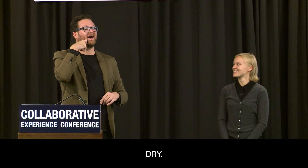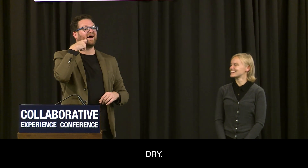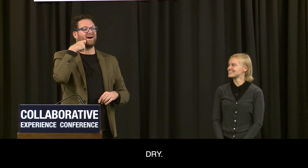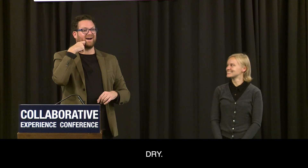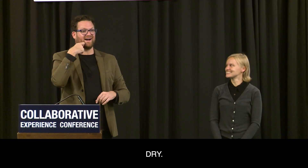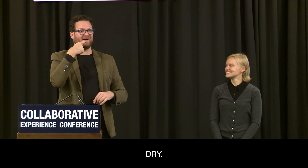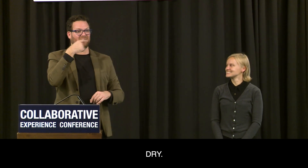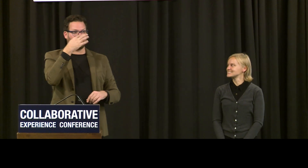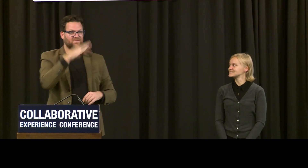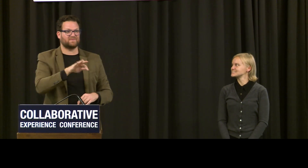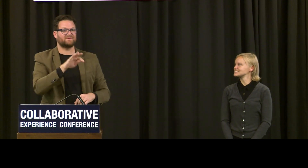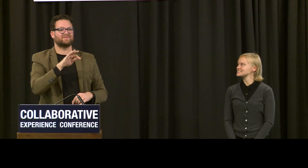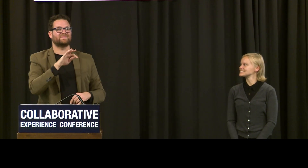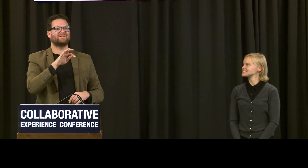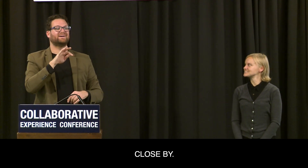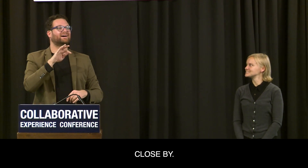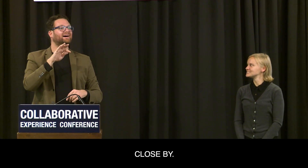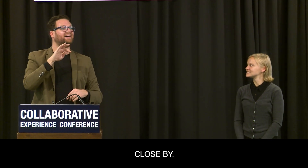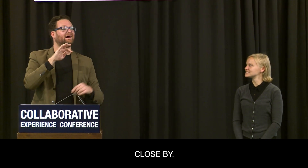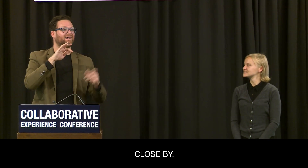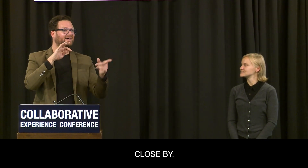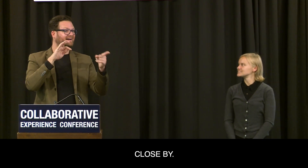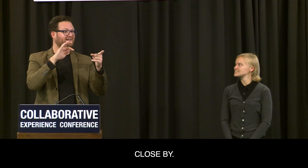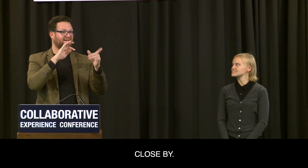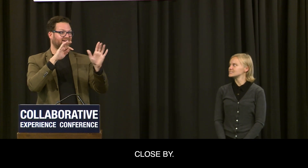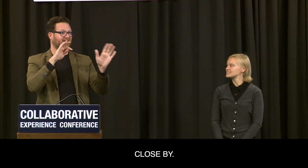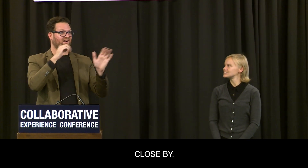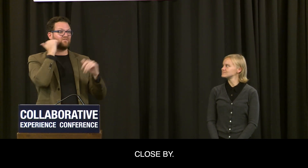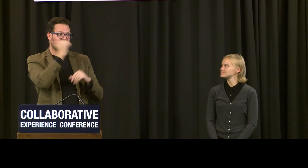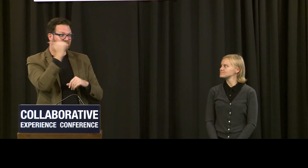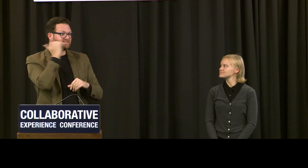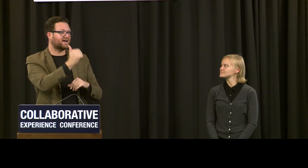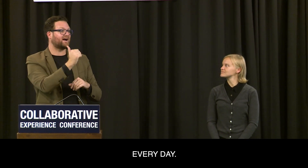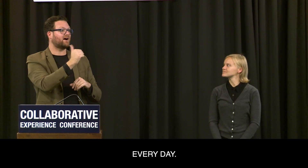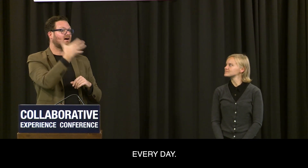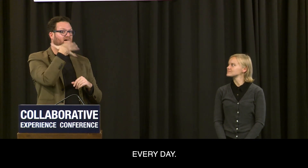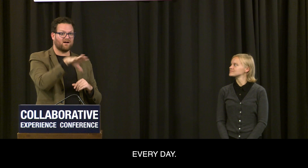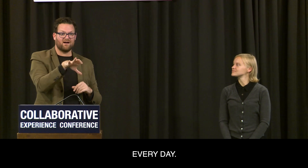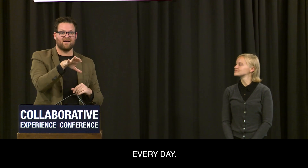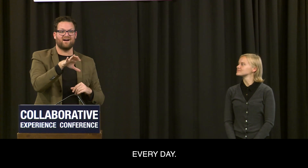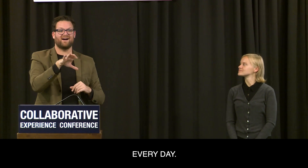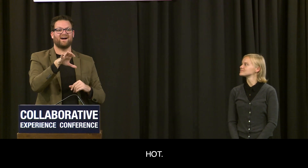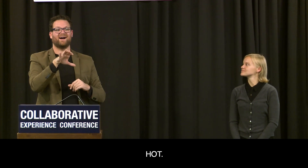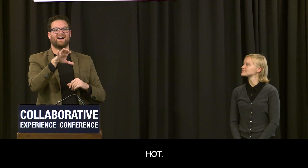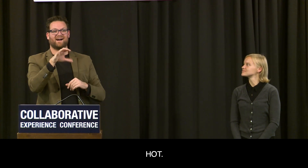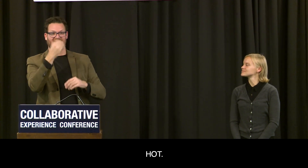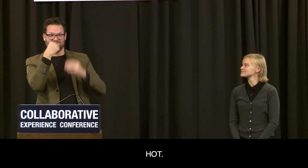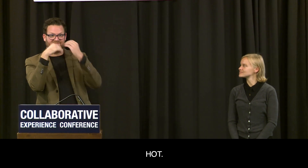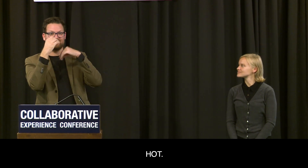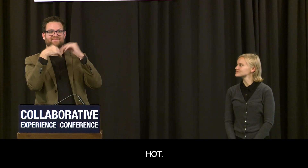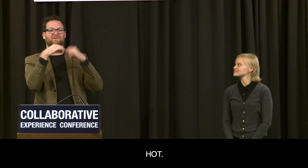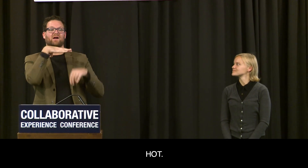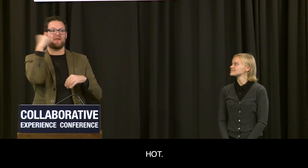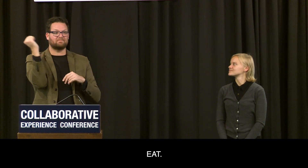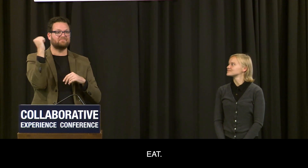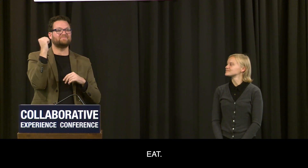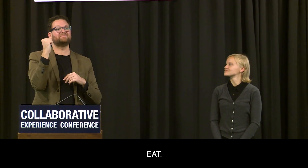dry, close by, every day, hot, eat,